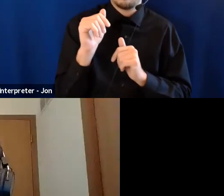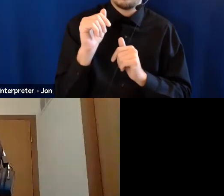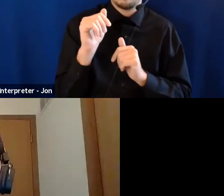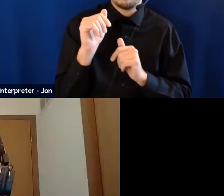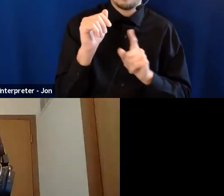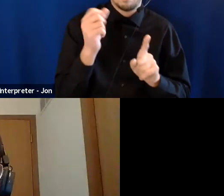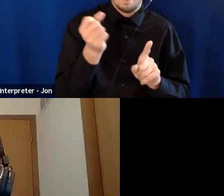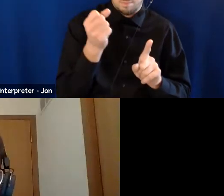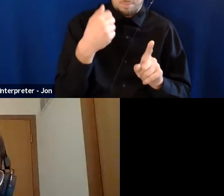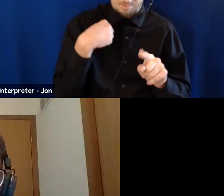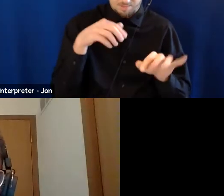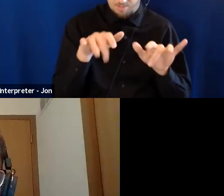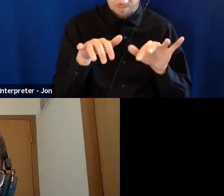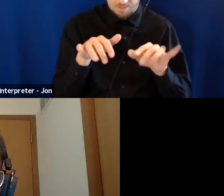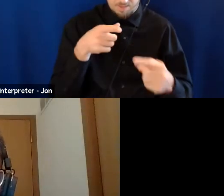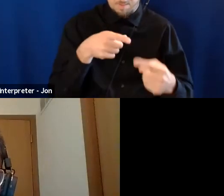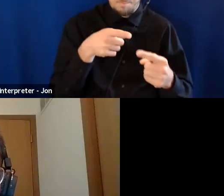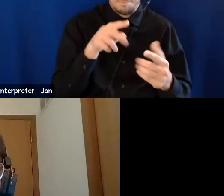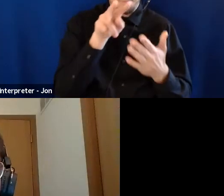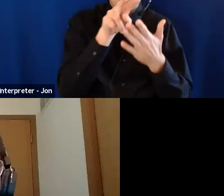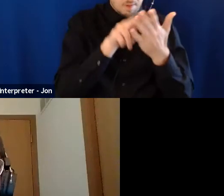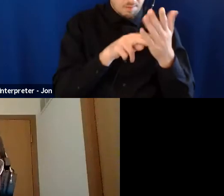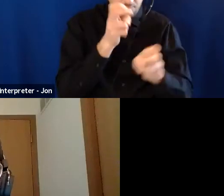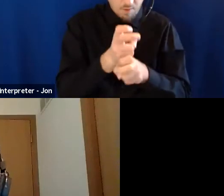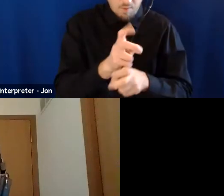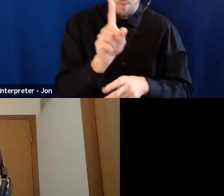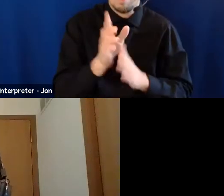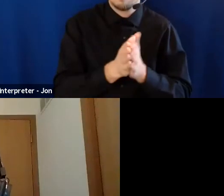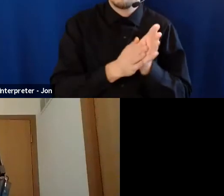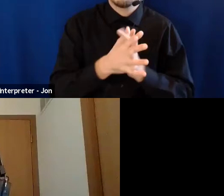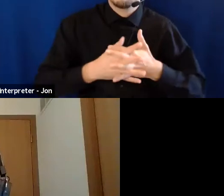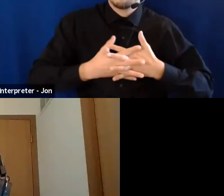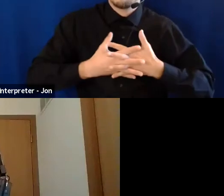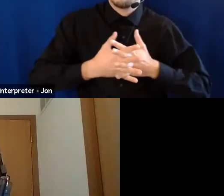I'm having trouble actually reading the screen here.